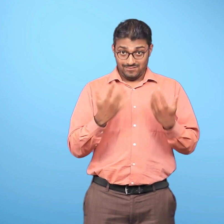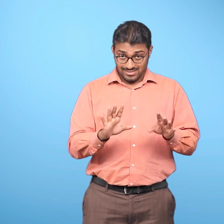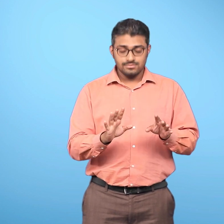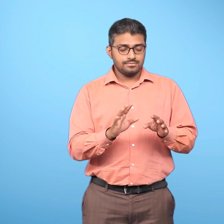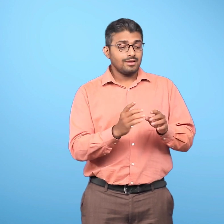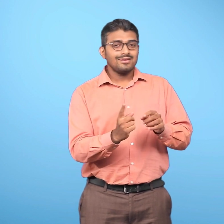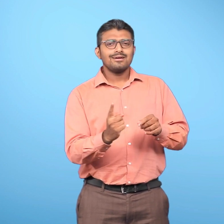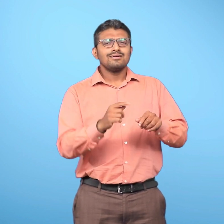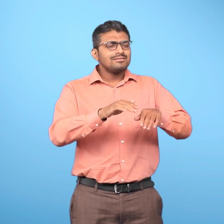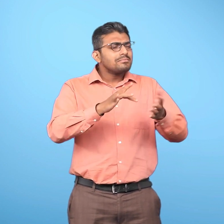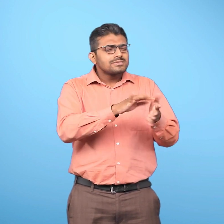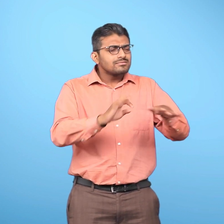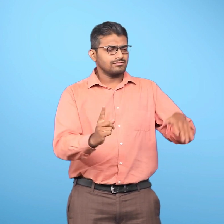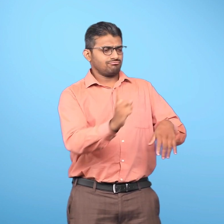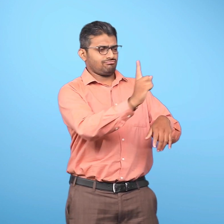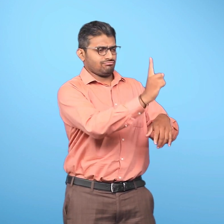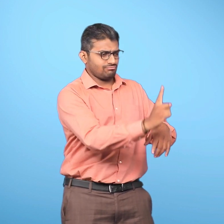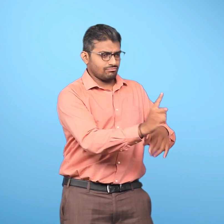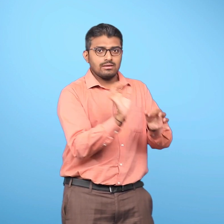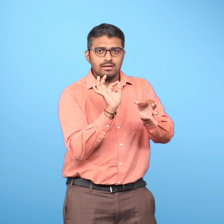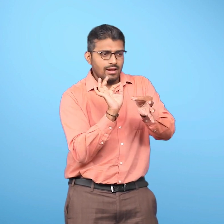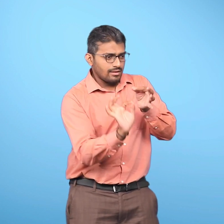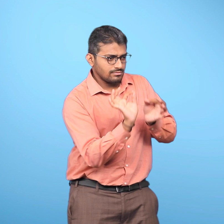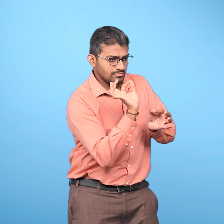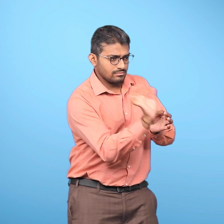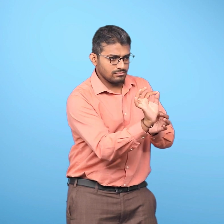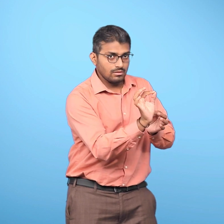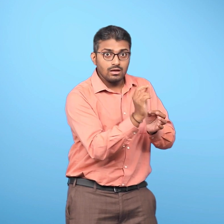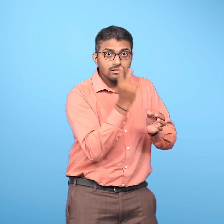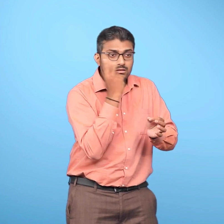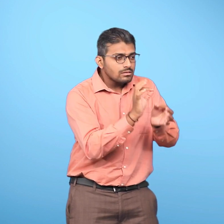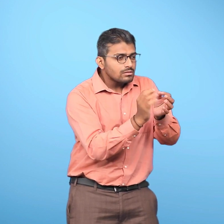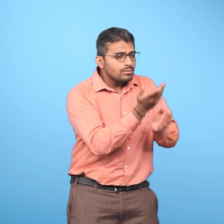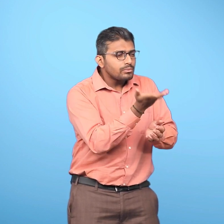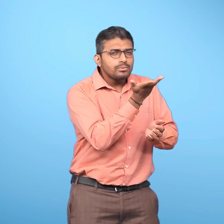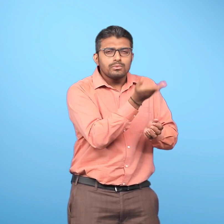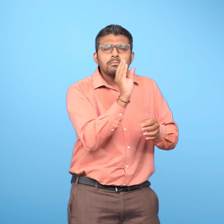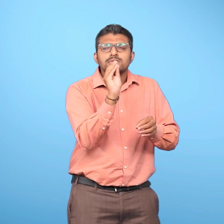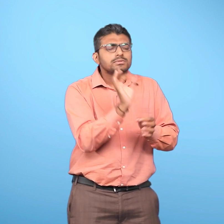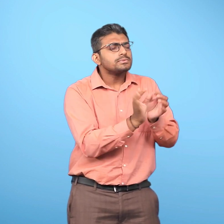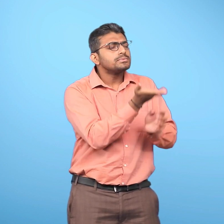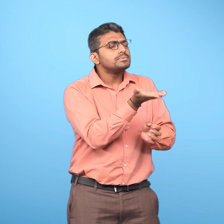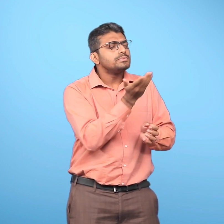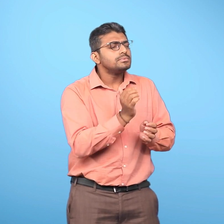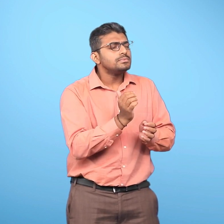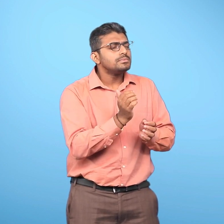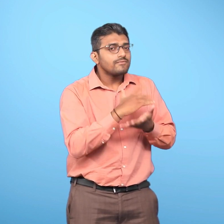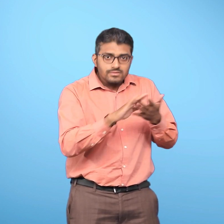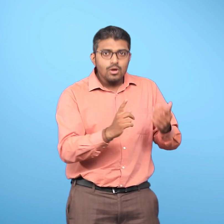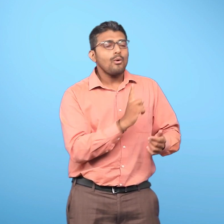Now fix it at a suitable place and light it. Let it burn for some time.